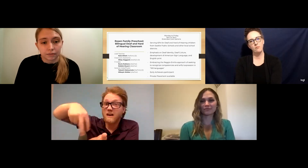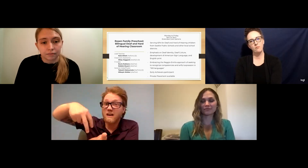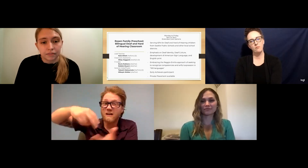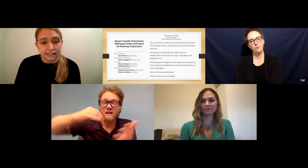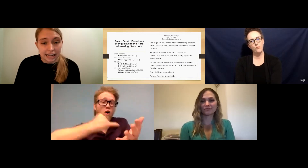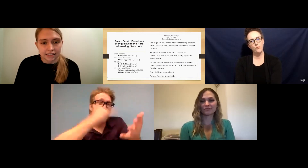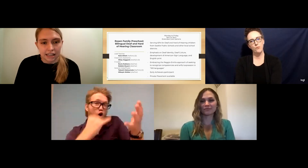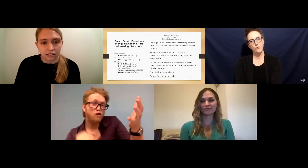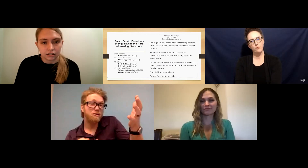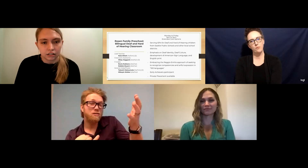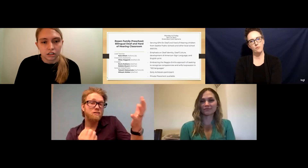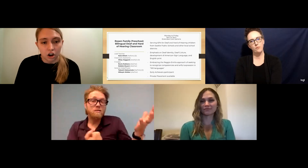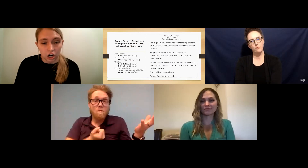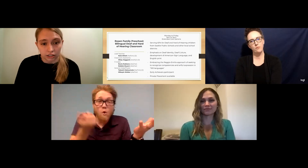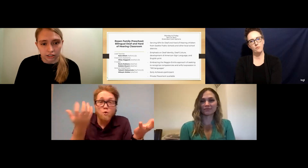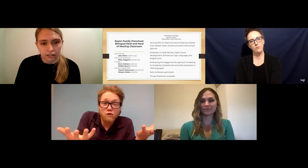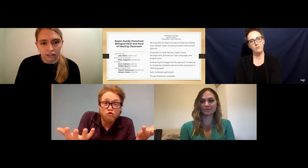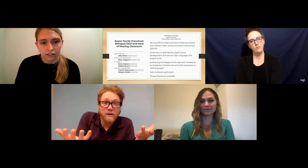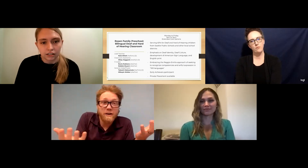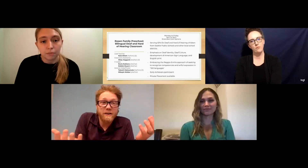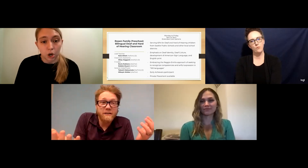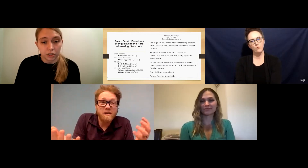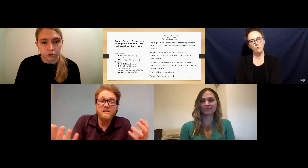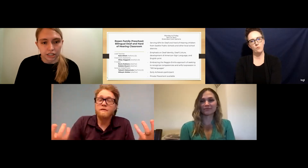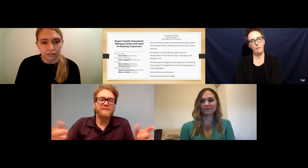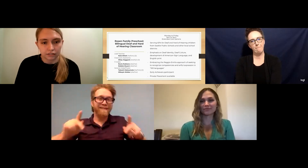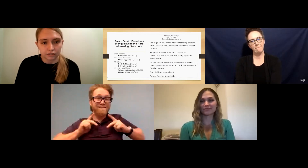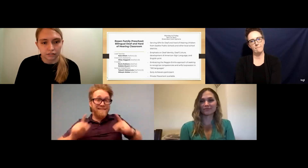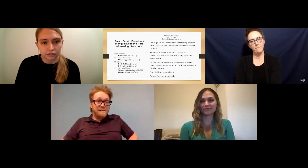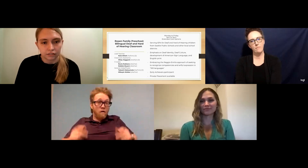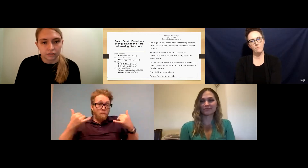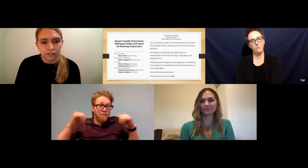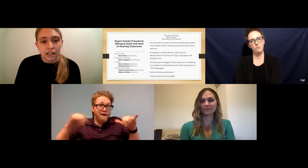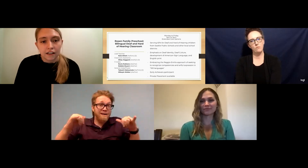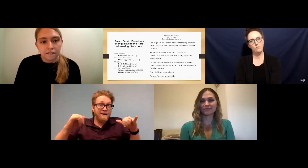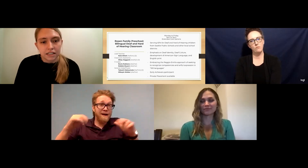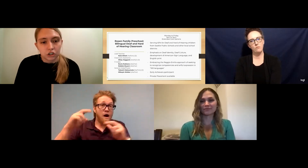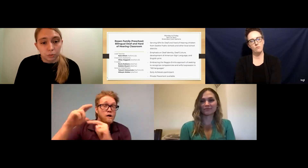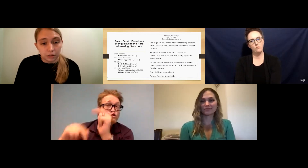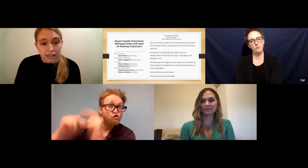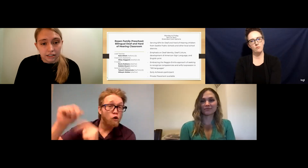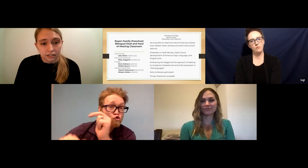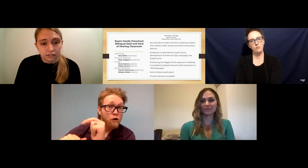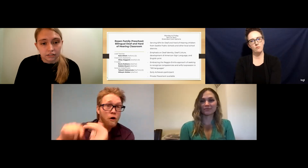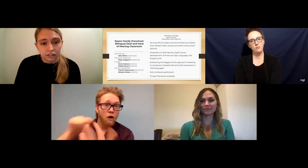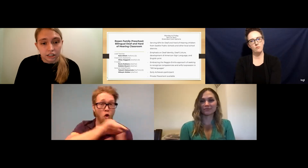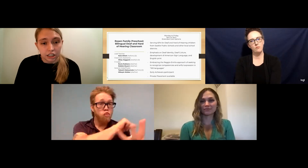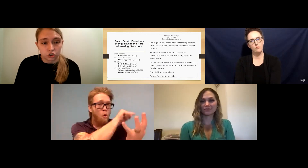music, dancing, art, poetry, physical